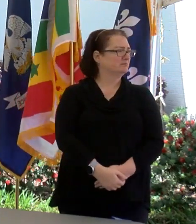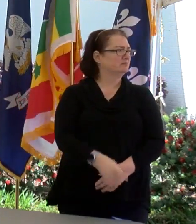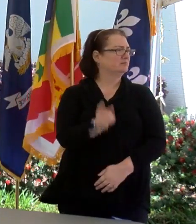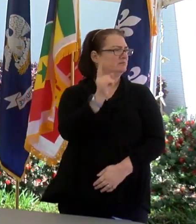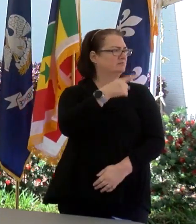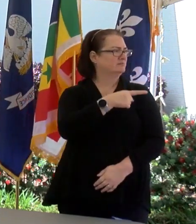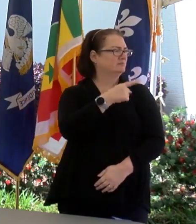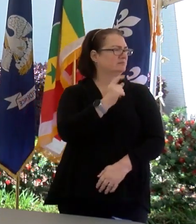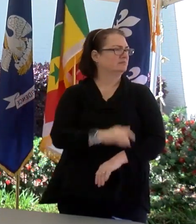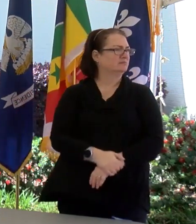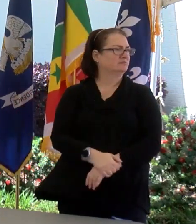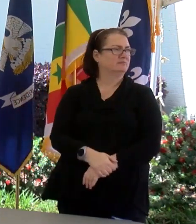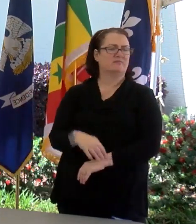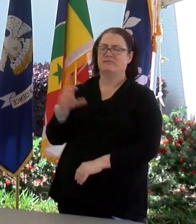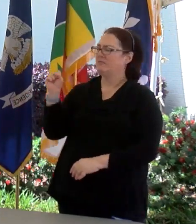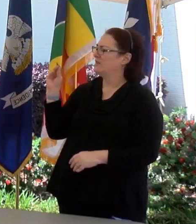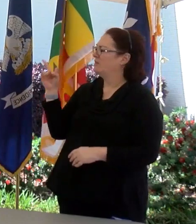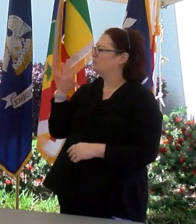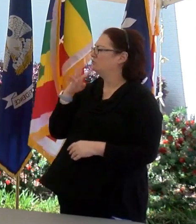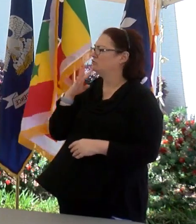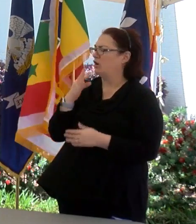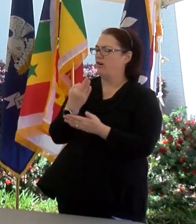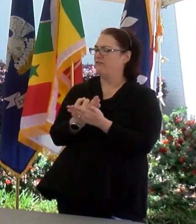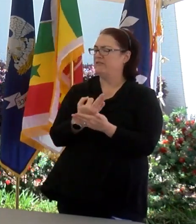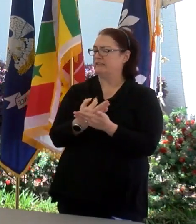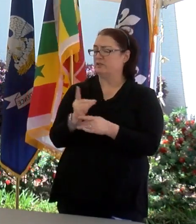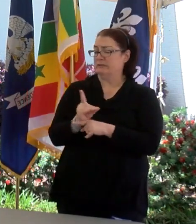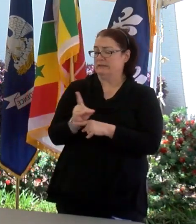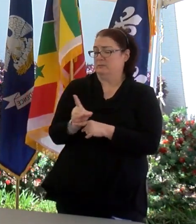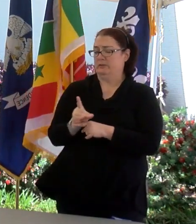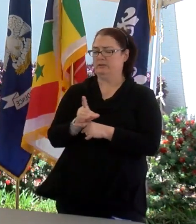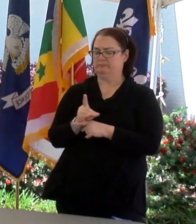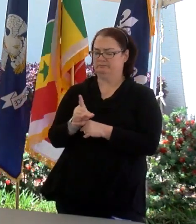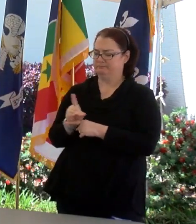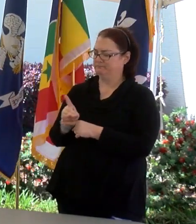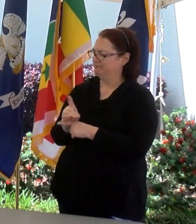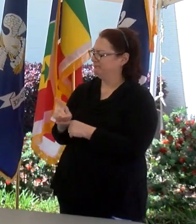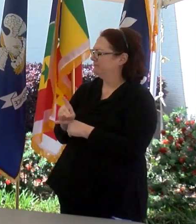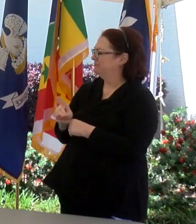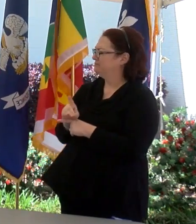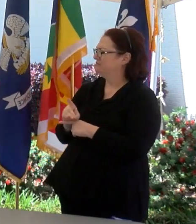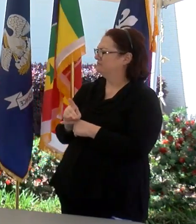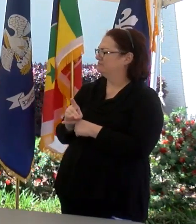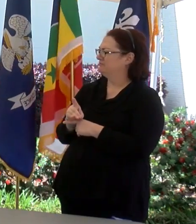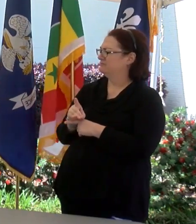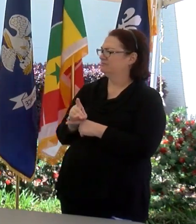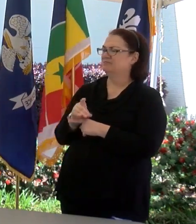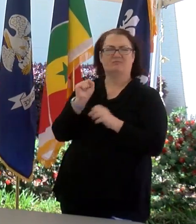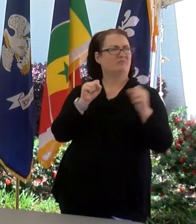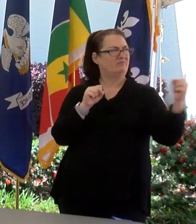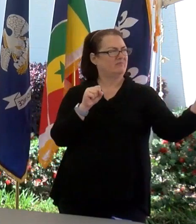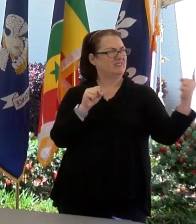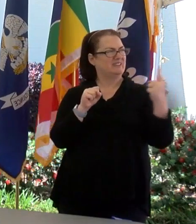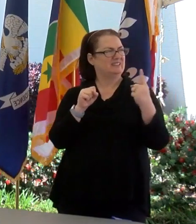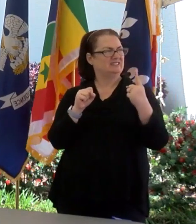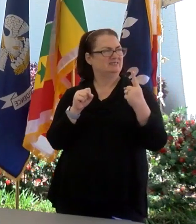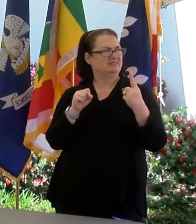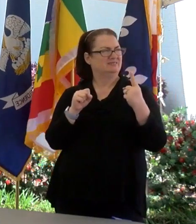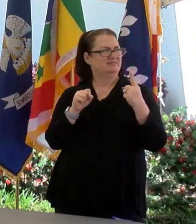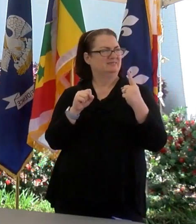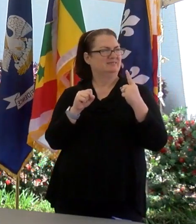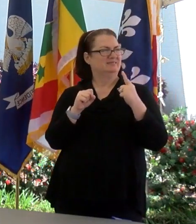Yes, sir? So as far as fiscal discipline, I guess, I mean, um, can you hear Christian? Christian, can you step up? I'm sorry,